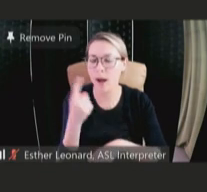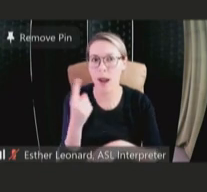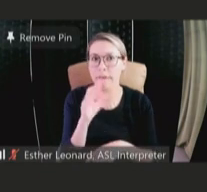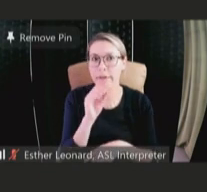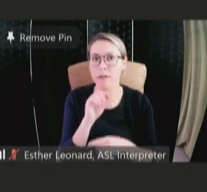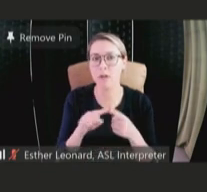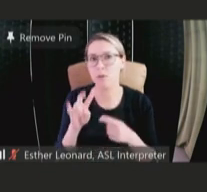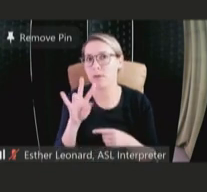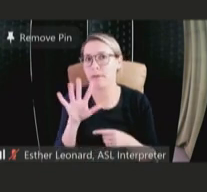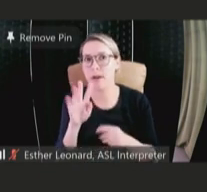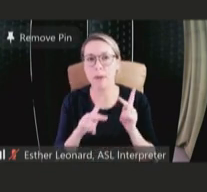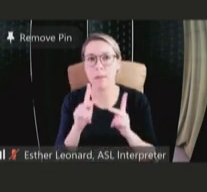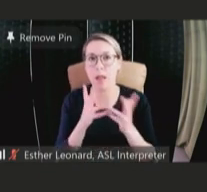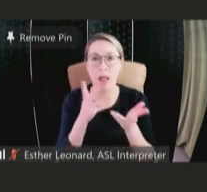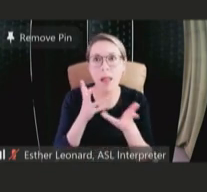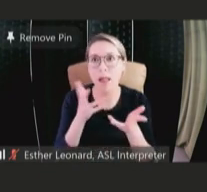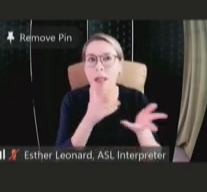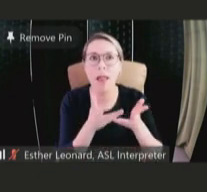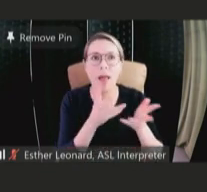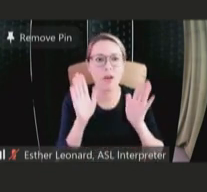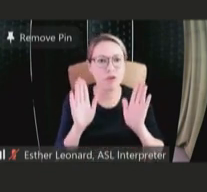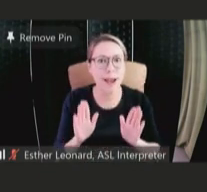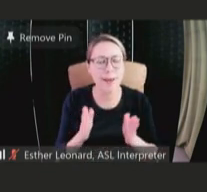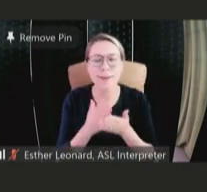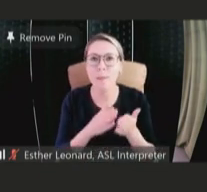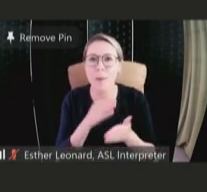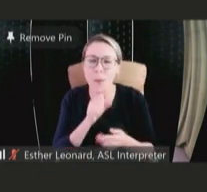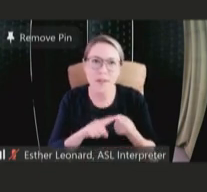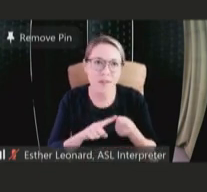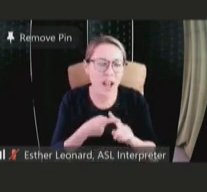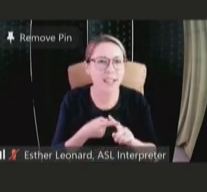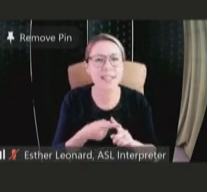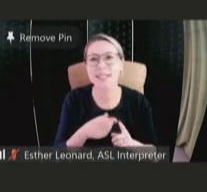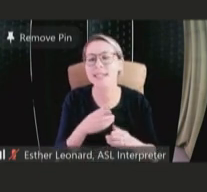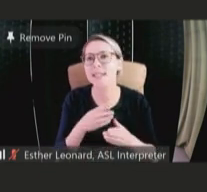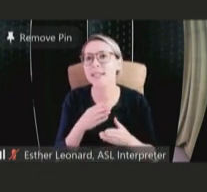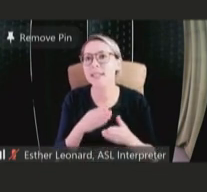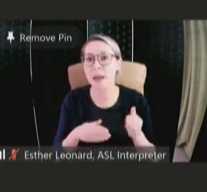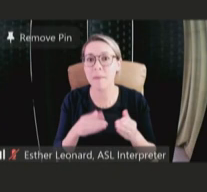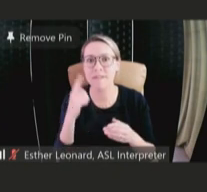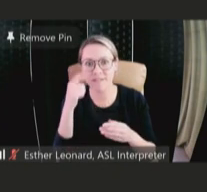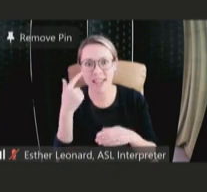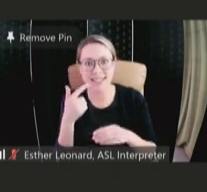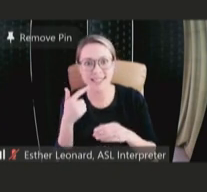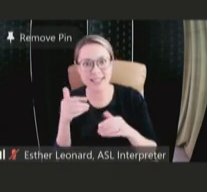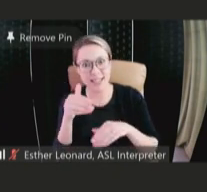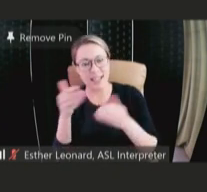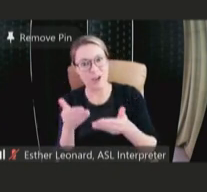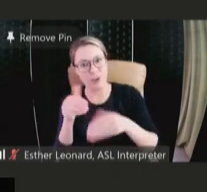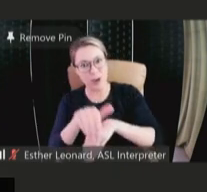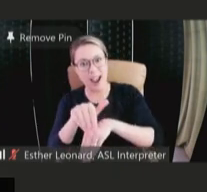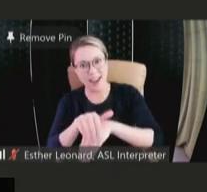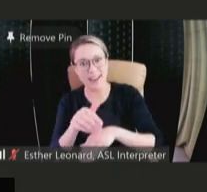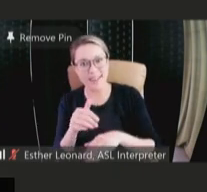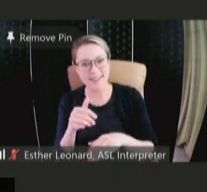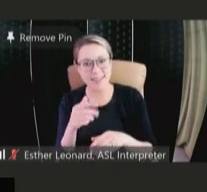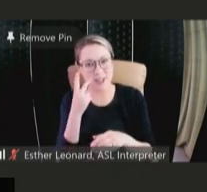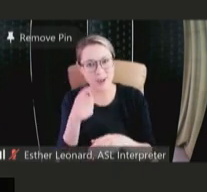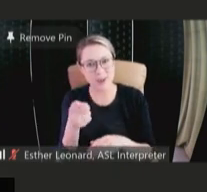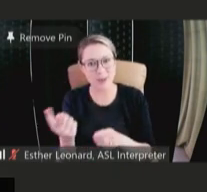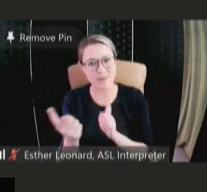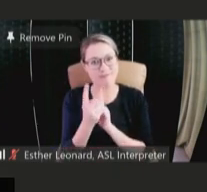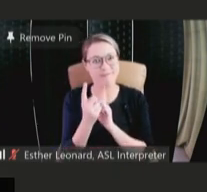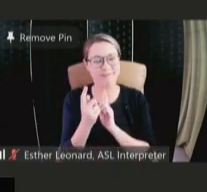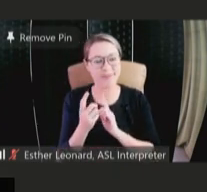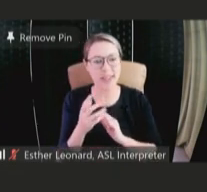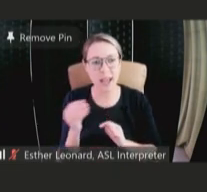And it was great. We saw some old friends, folks that are on the call tonight stop by, and also met a lot of new